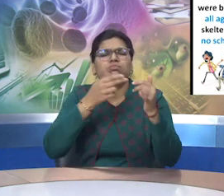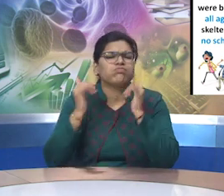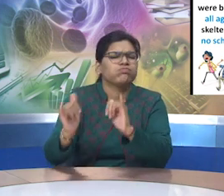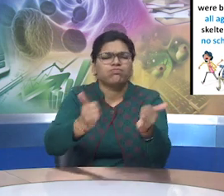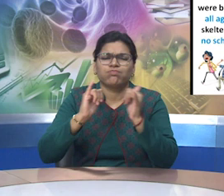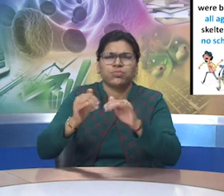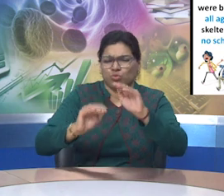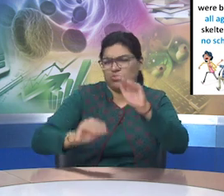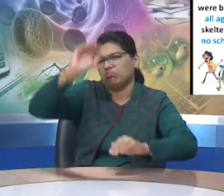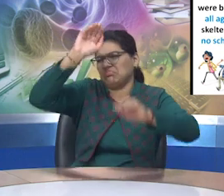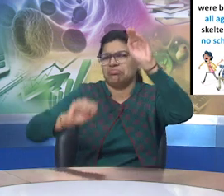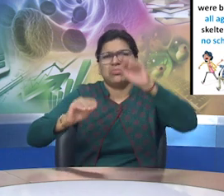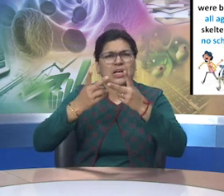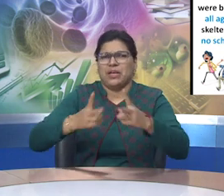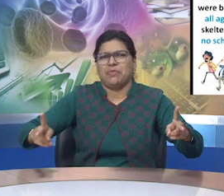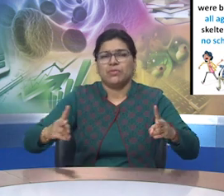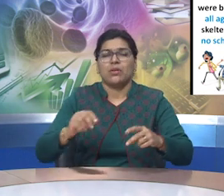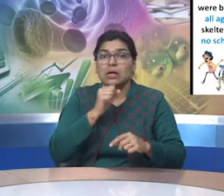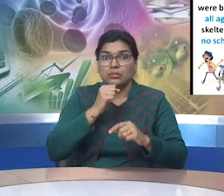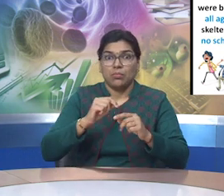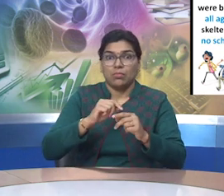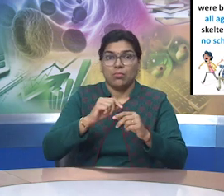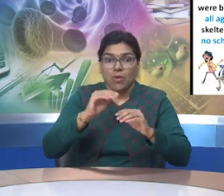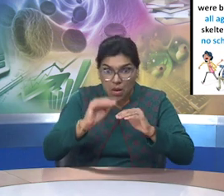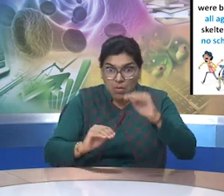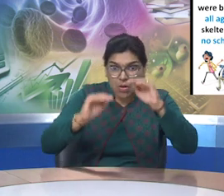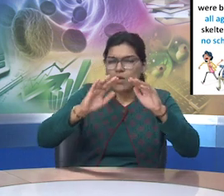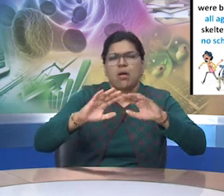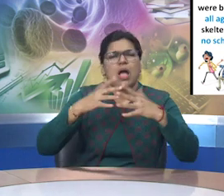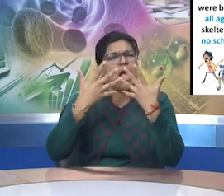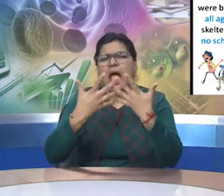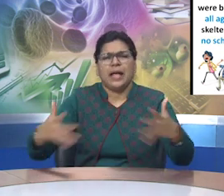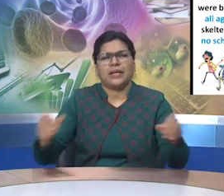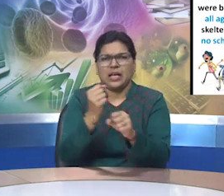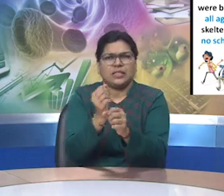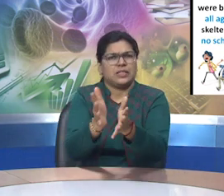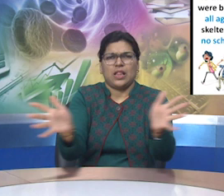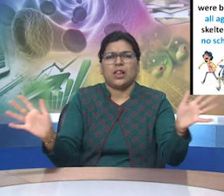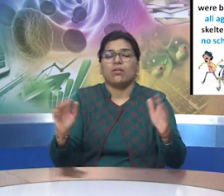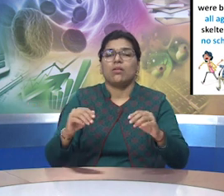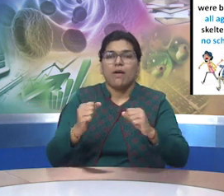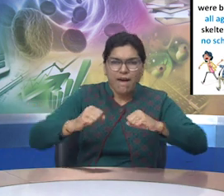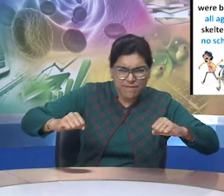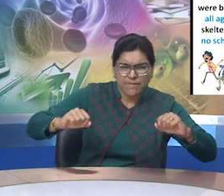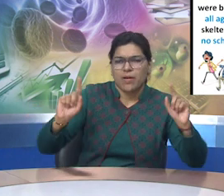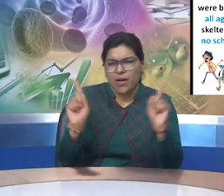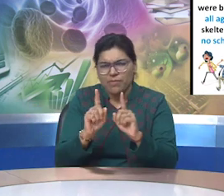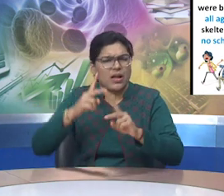Children of all ages and sizes were running helter-skelter,